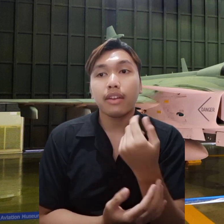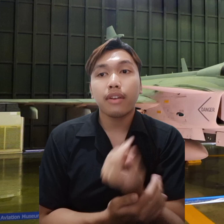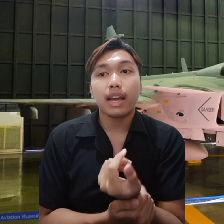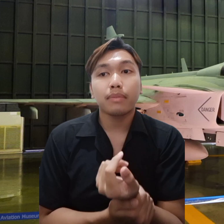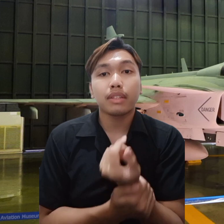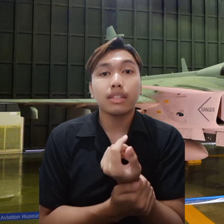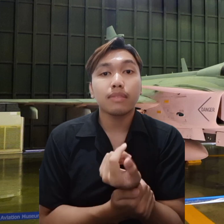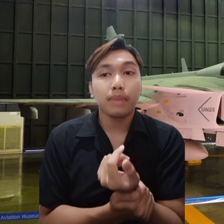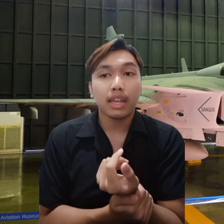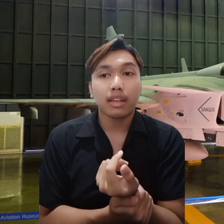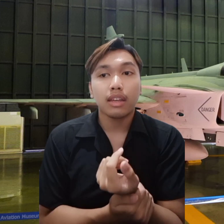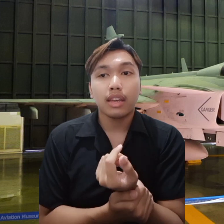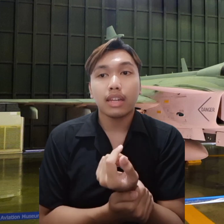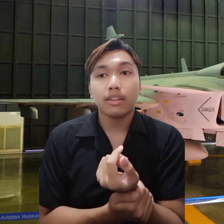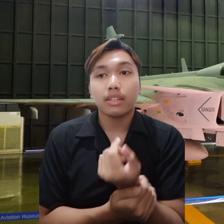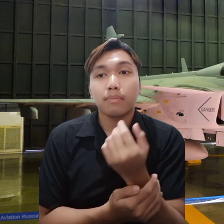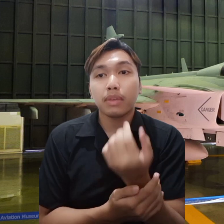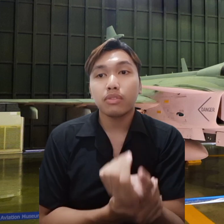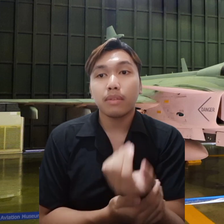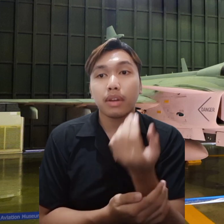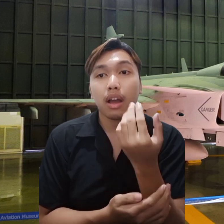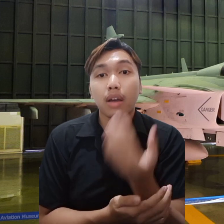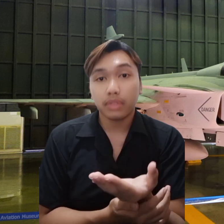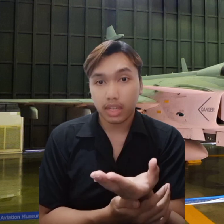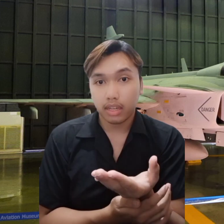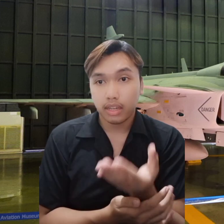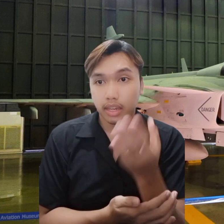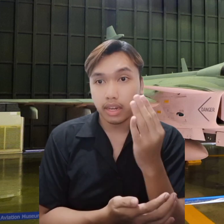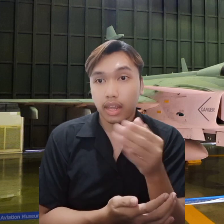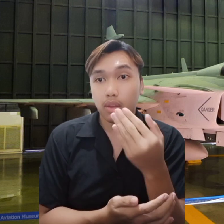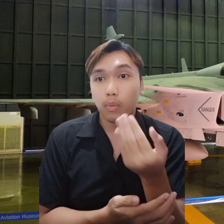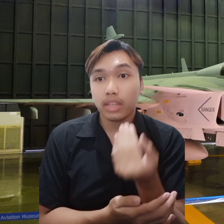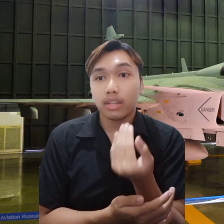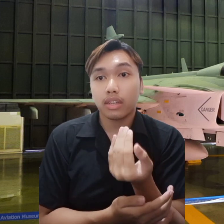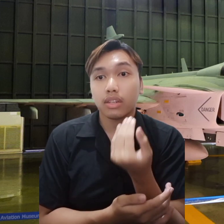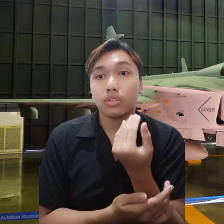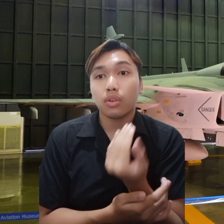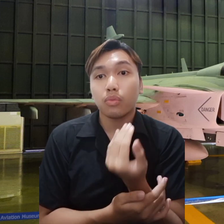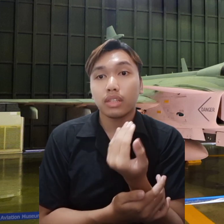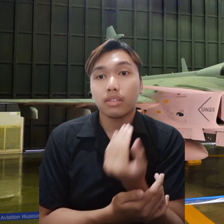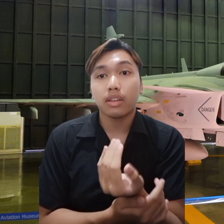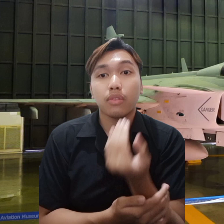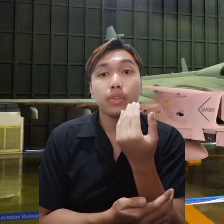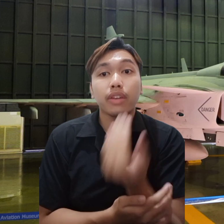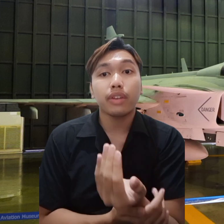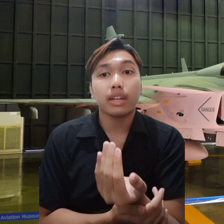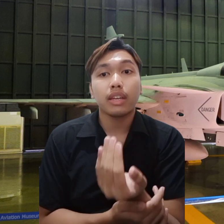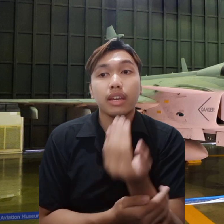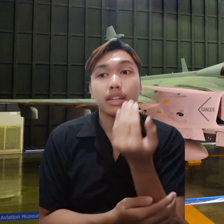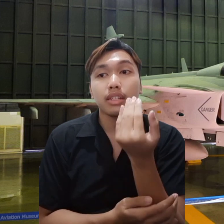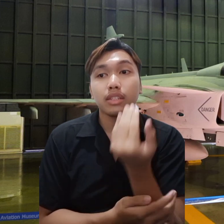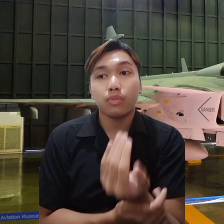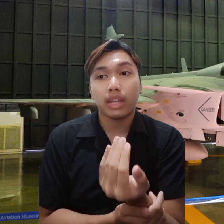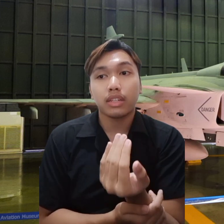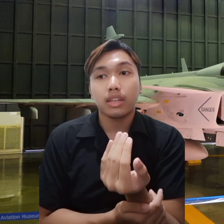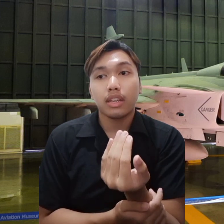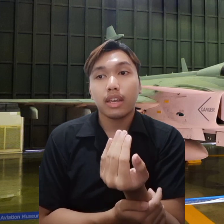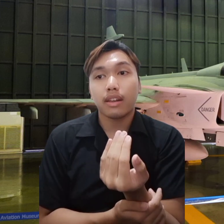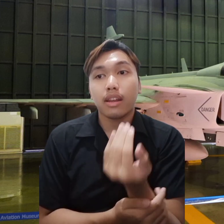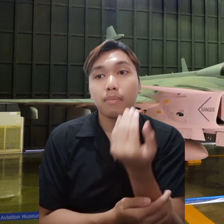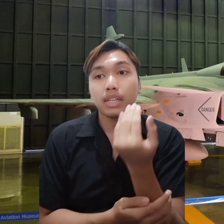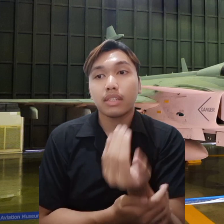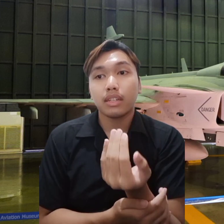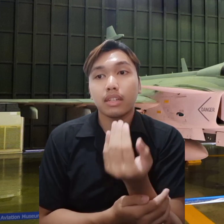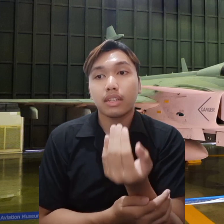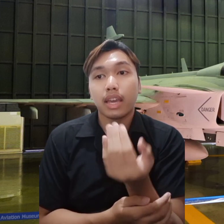in aircraft and display, and it is a museum with object. In elevation, it shows the varied and illustrate.